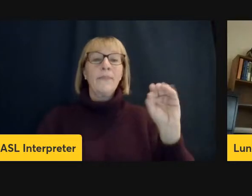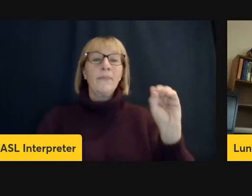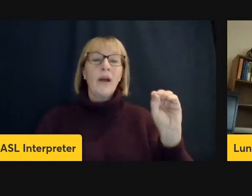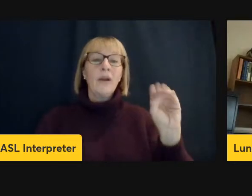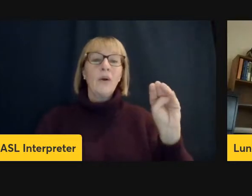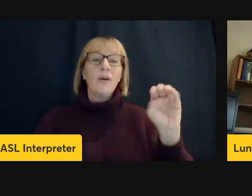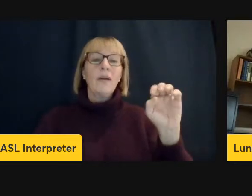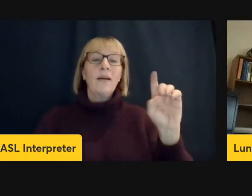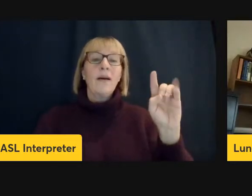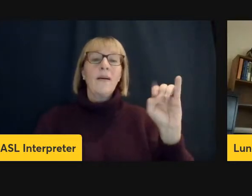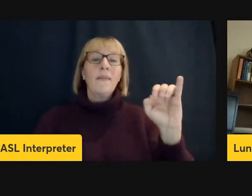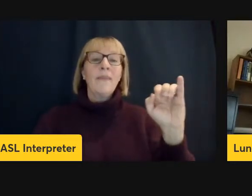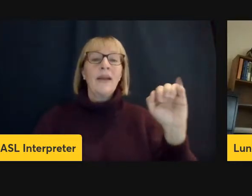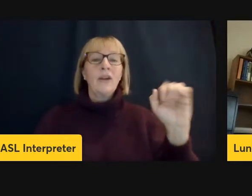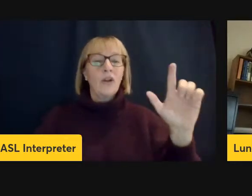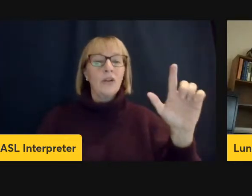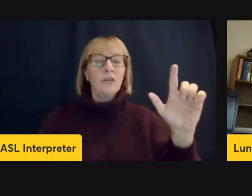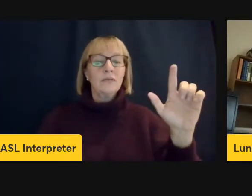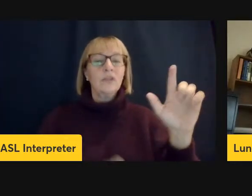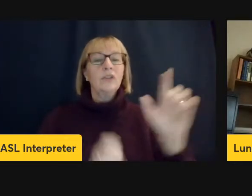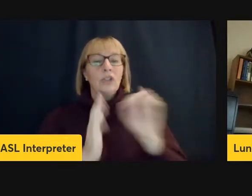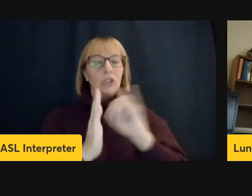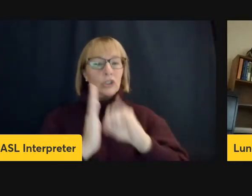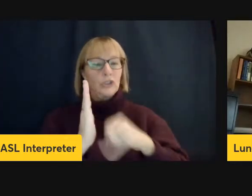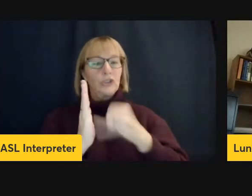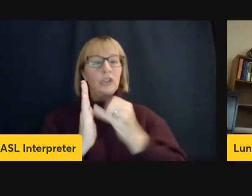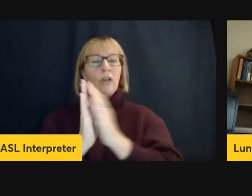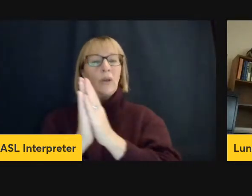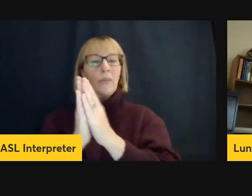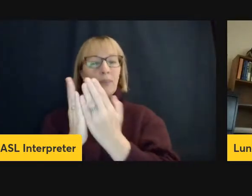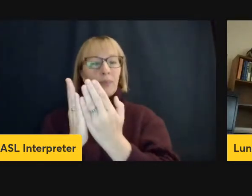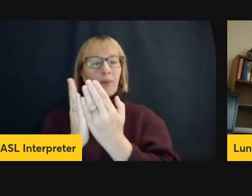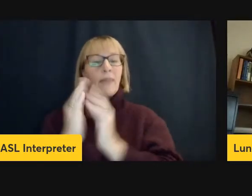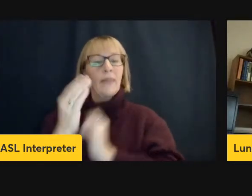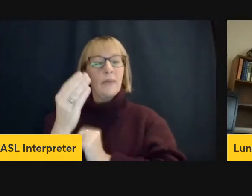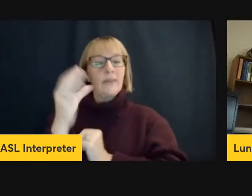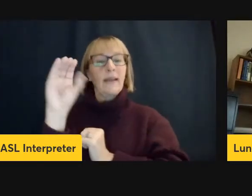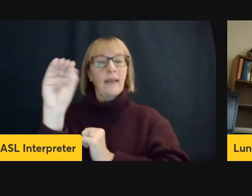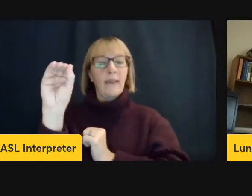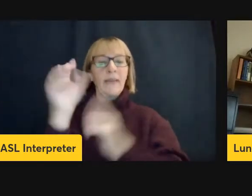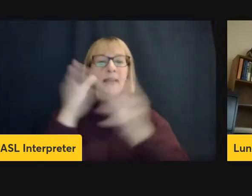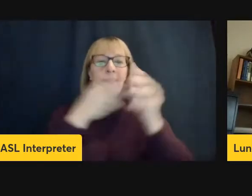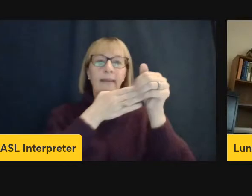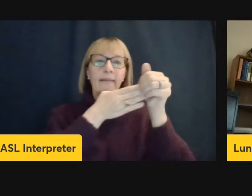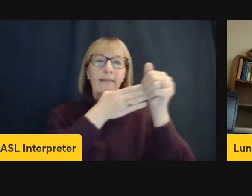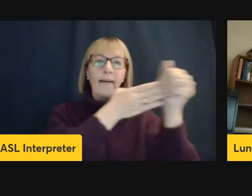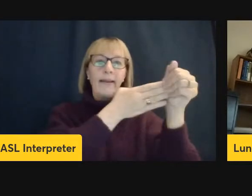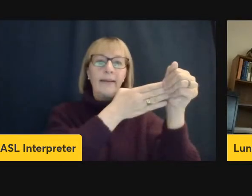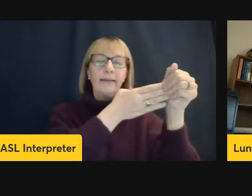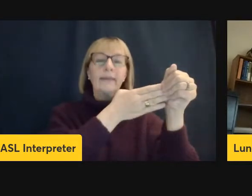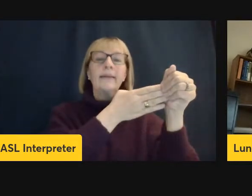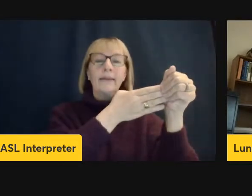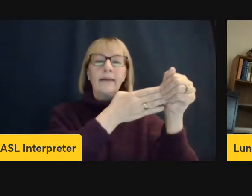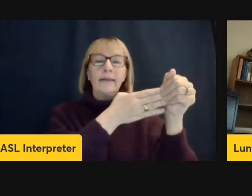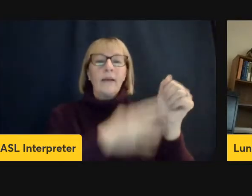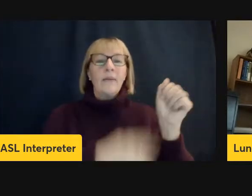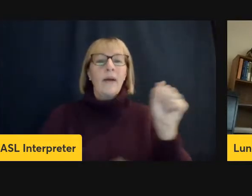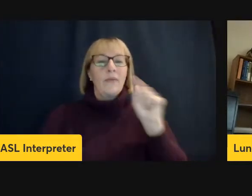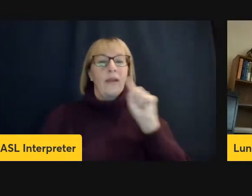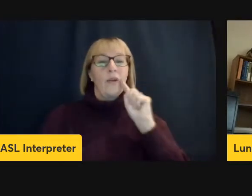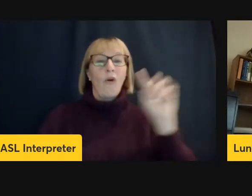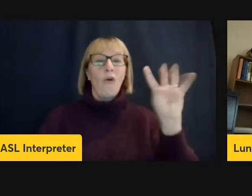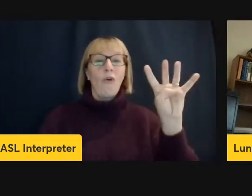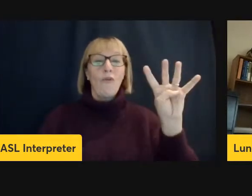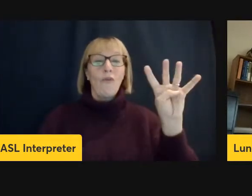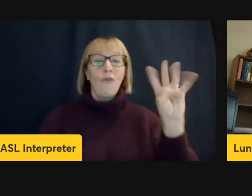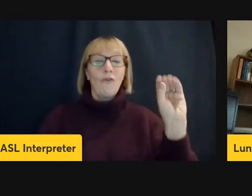US, about an algorithm produced by a company that guided medical treatment in about 40% of